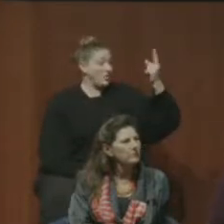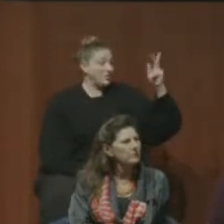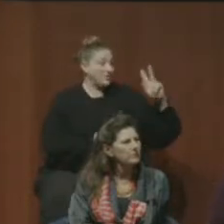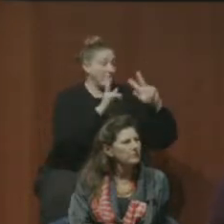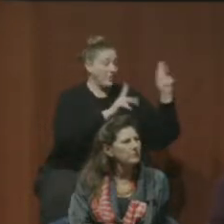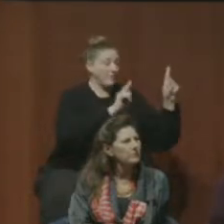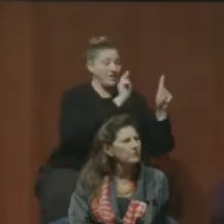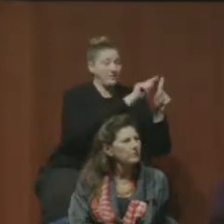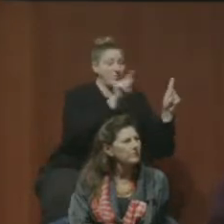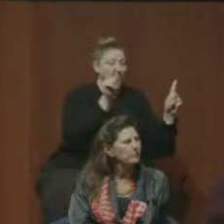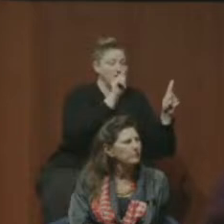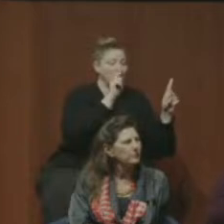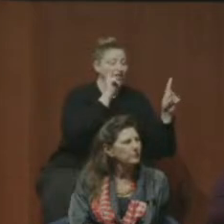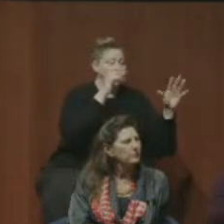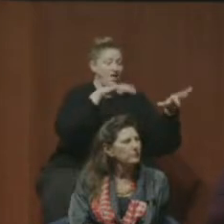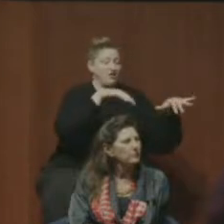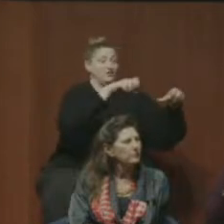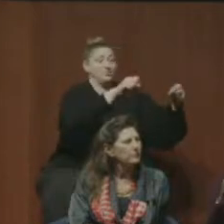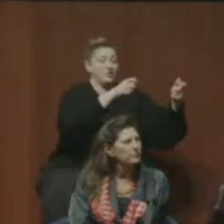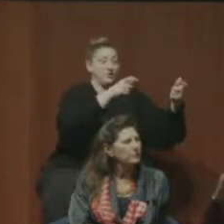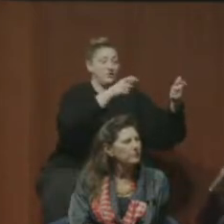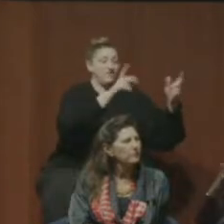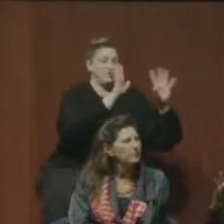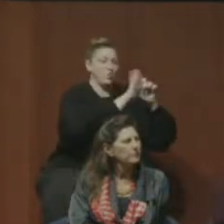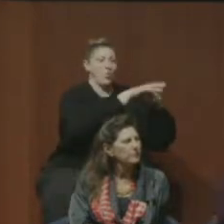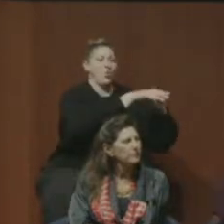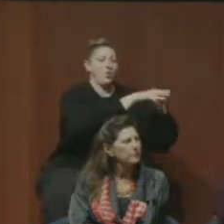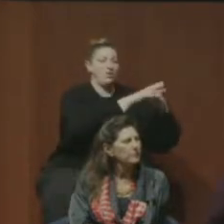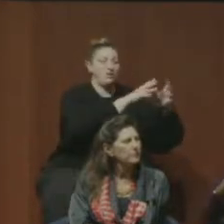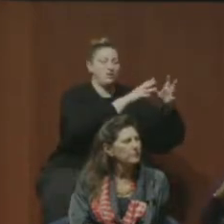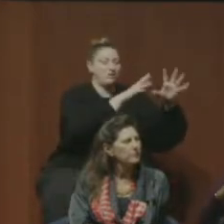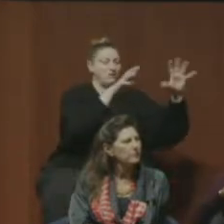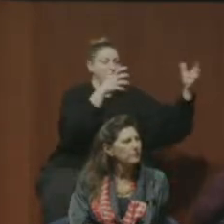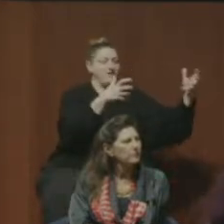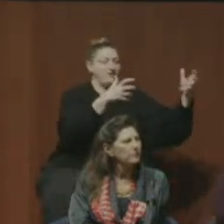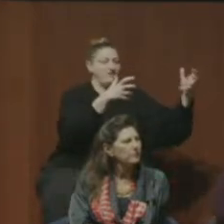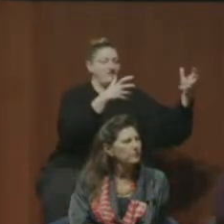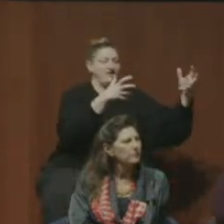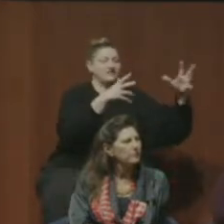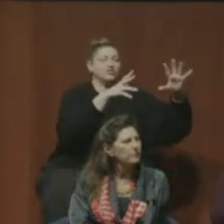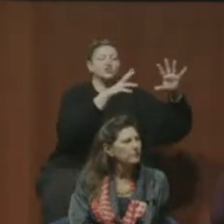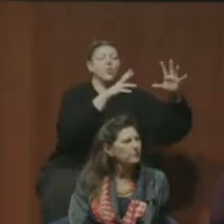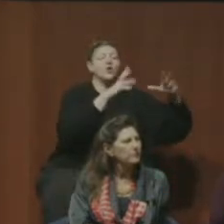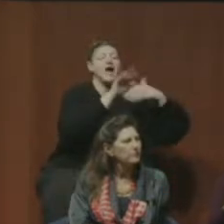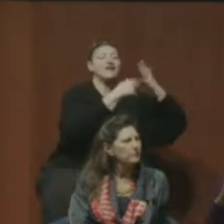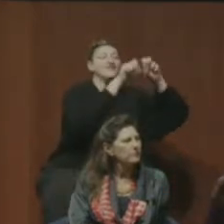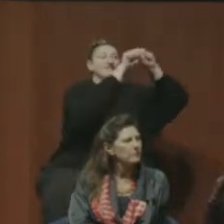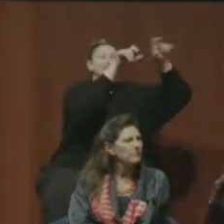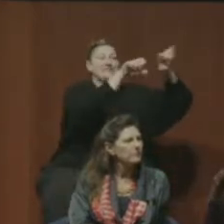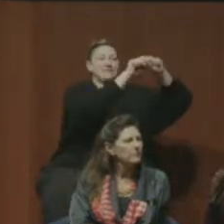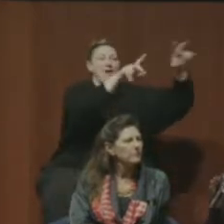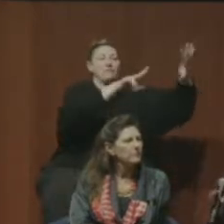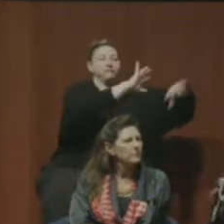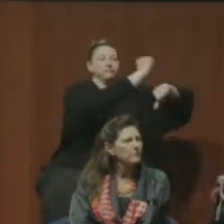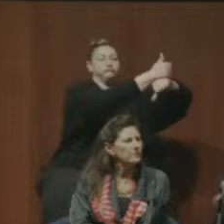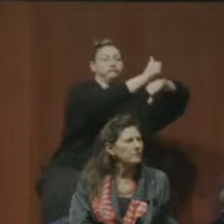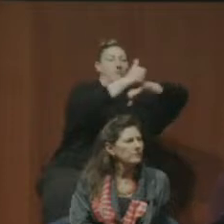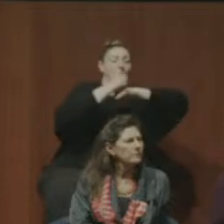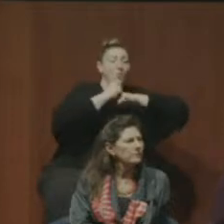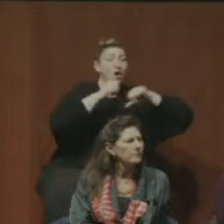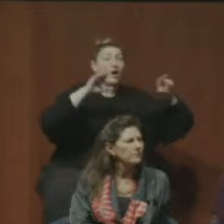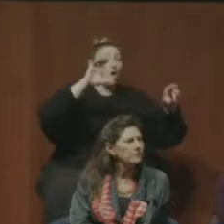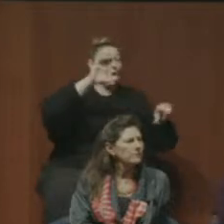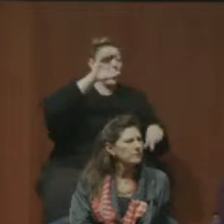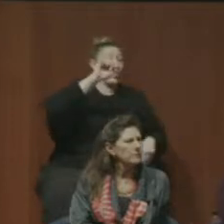like Peter Hudson, right? Like, this idea that there's a whole, you know, sort of apparatus through which